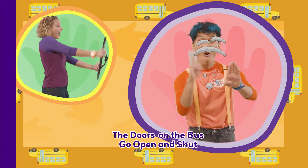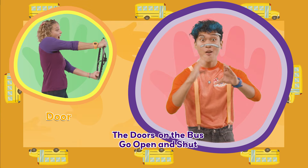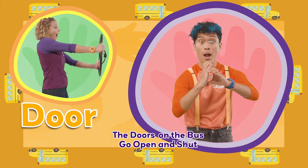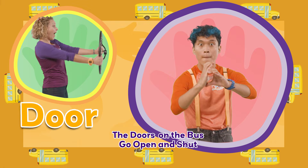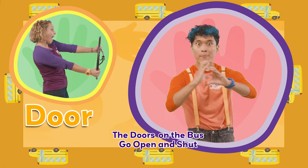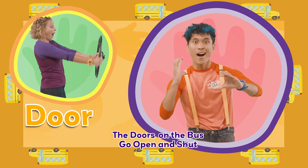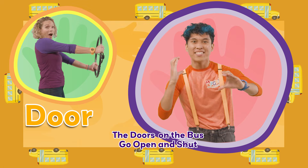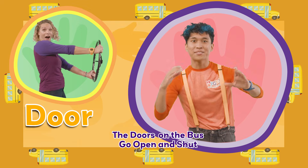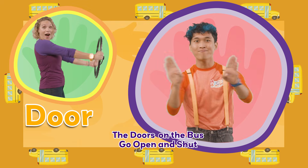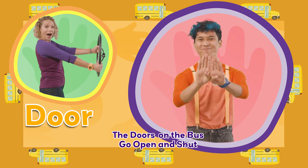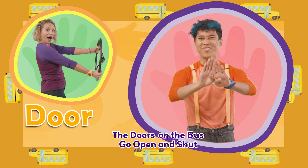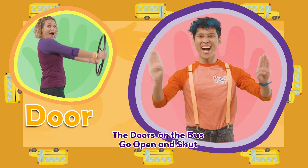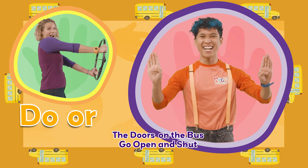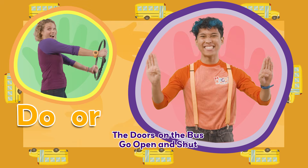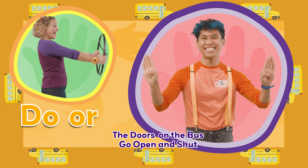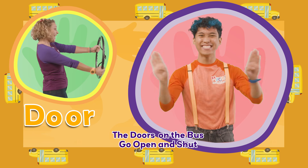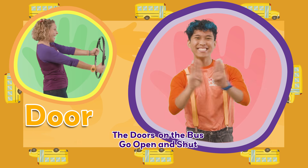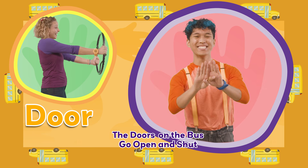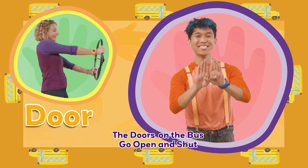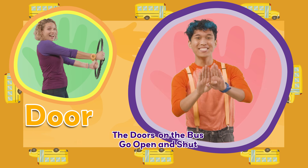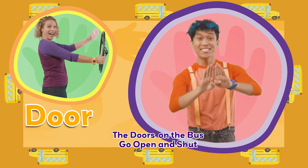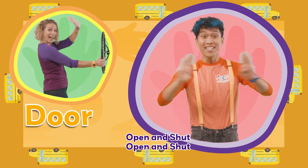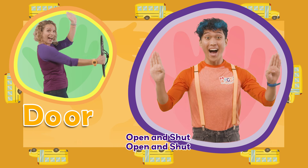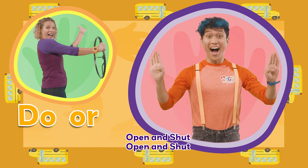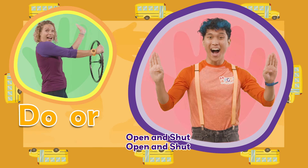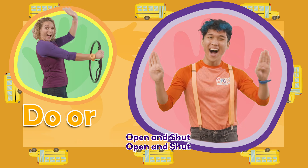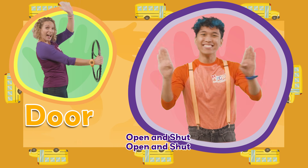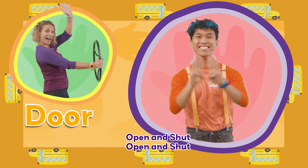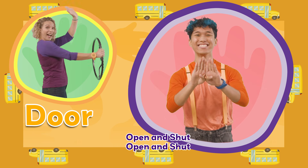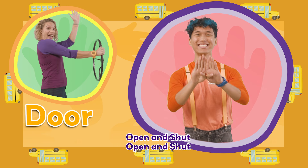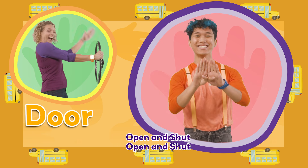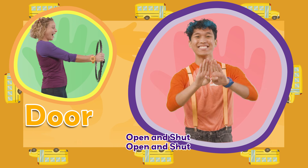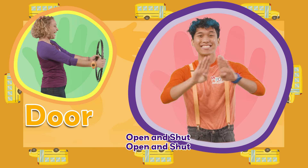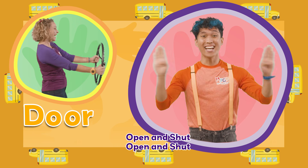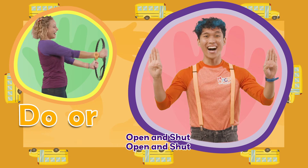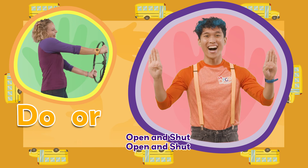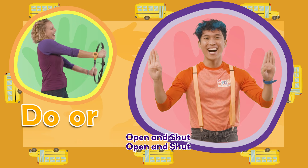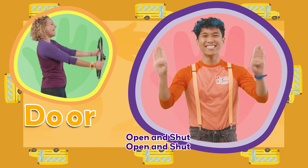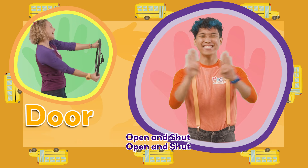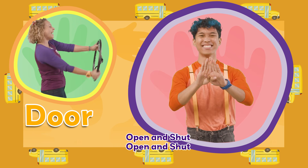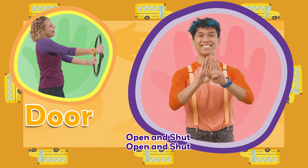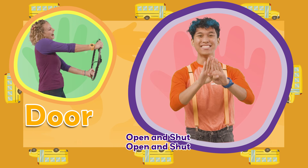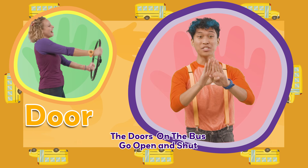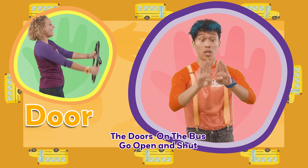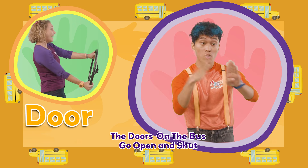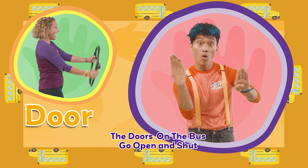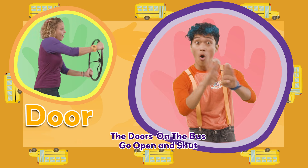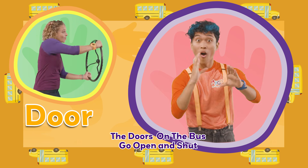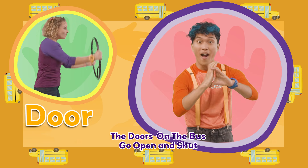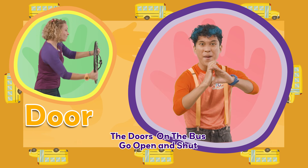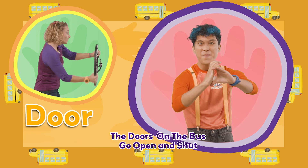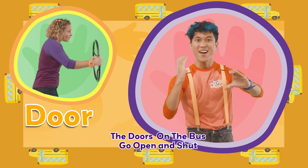The doors on the bus go open and shut, open and shut, open and shut.